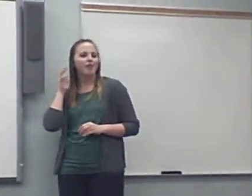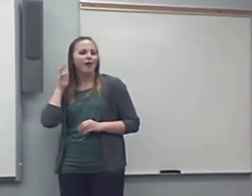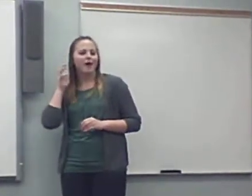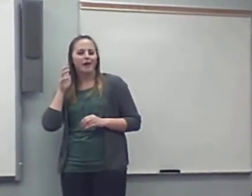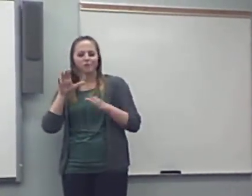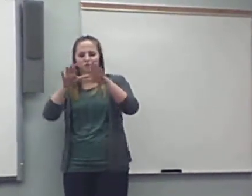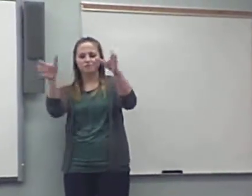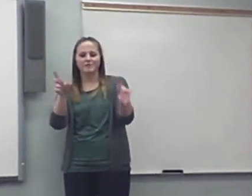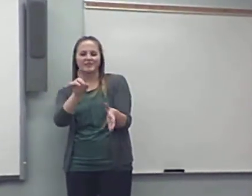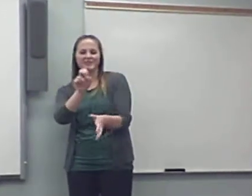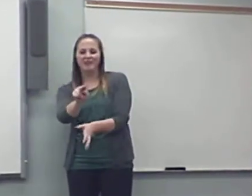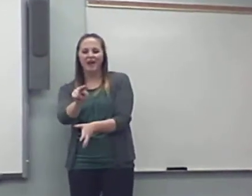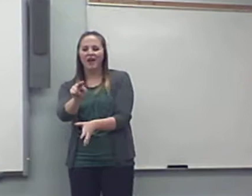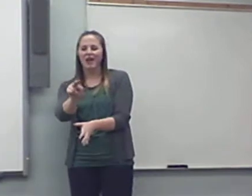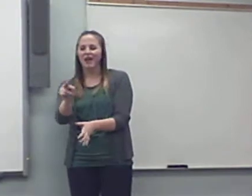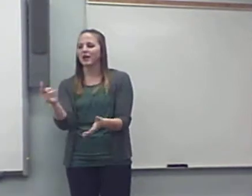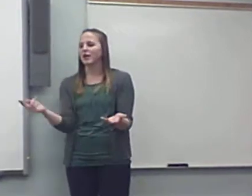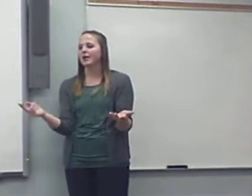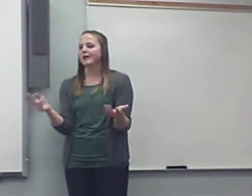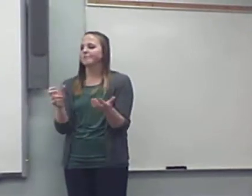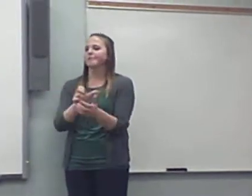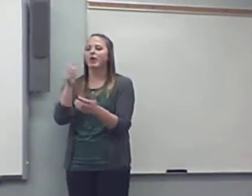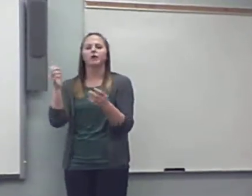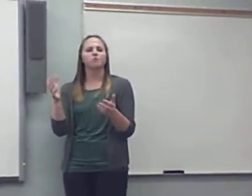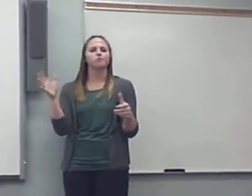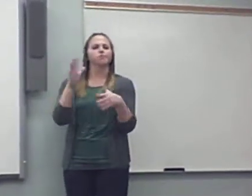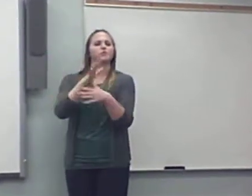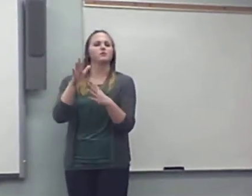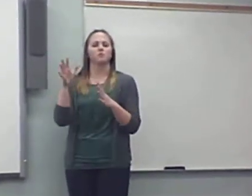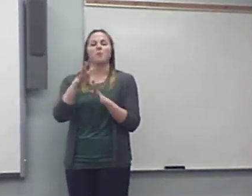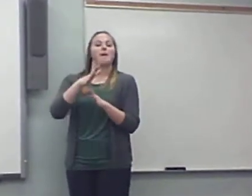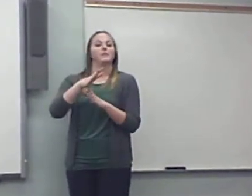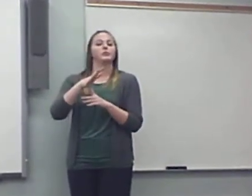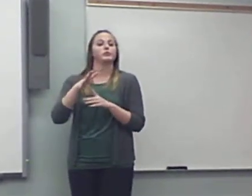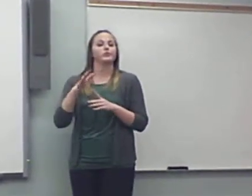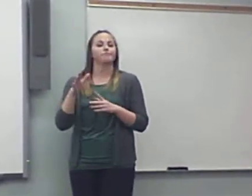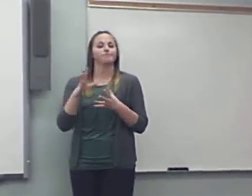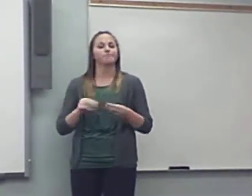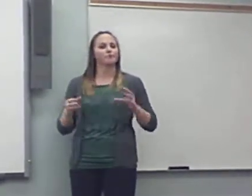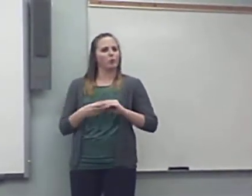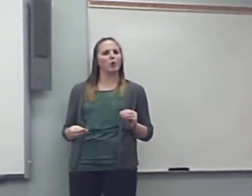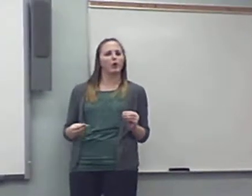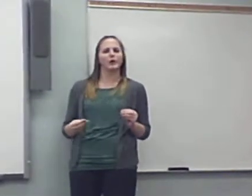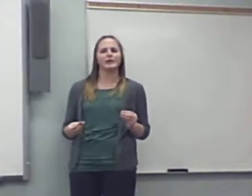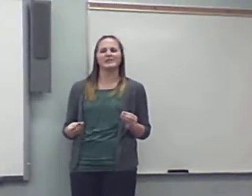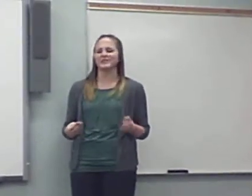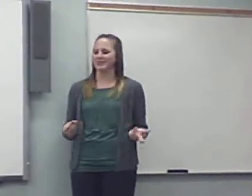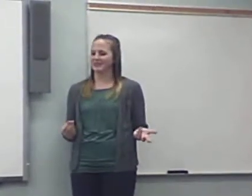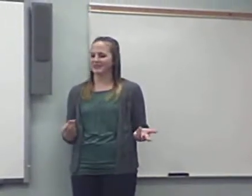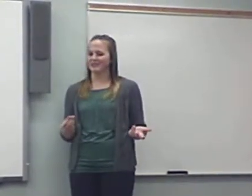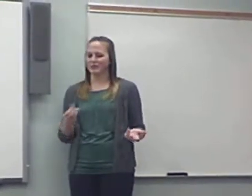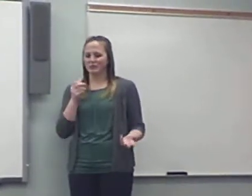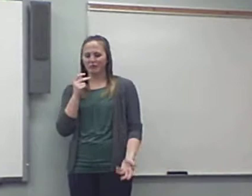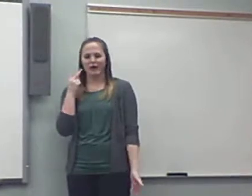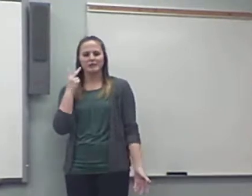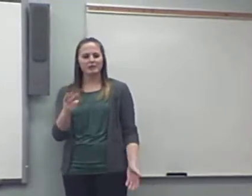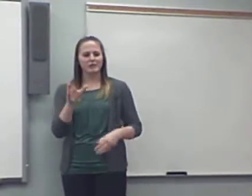absent from their life and their growing up. Even if you choose not to affiliate with any kind of religion, you know